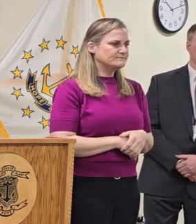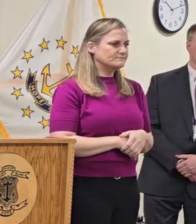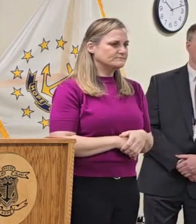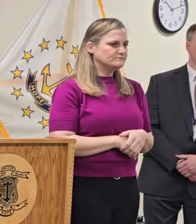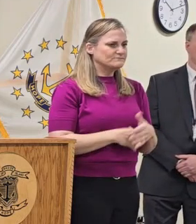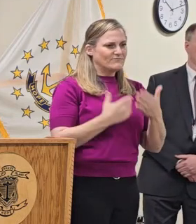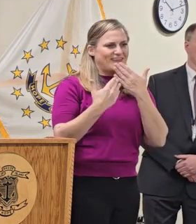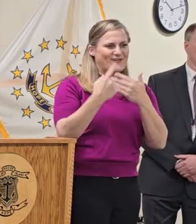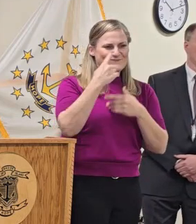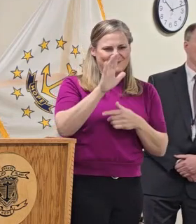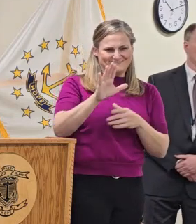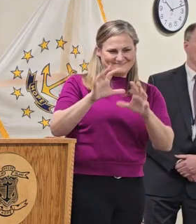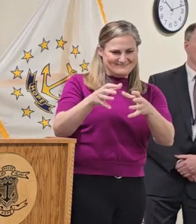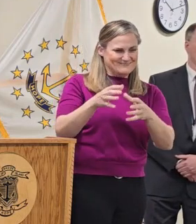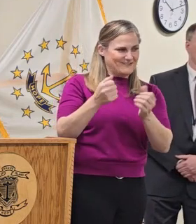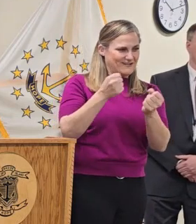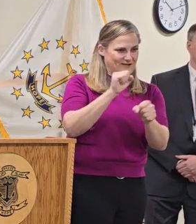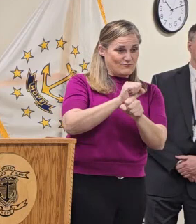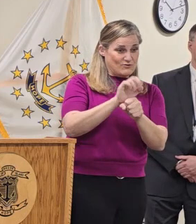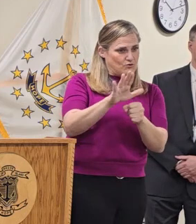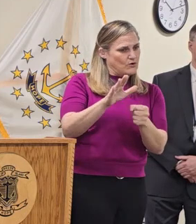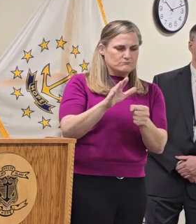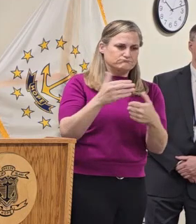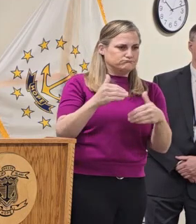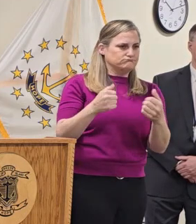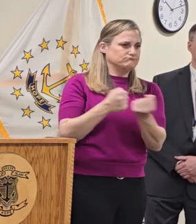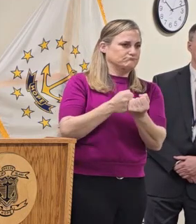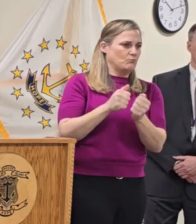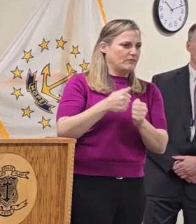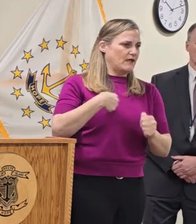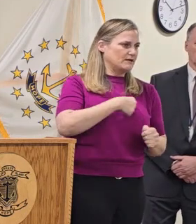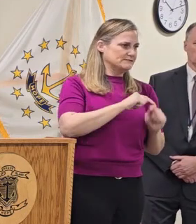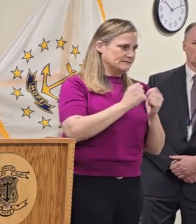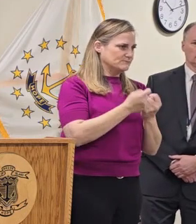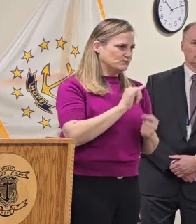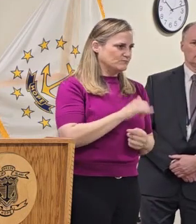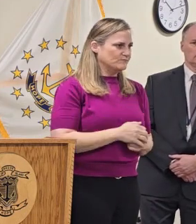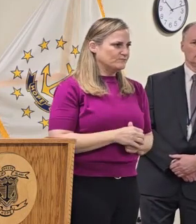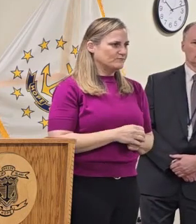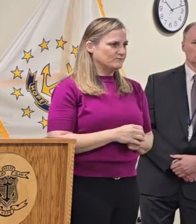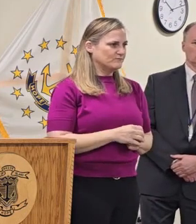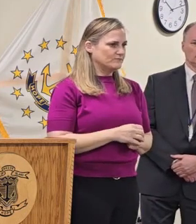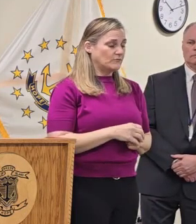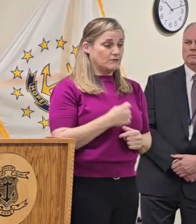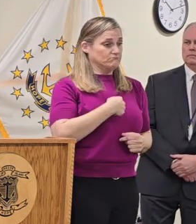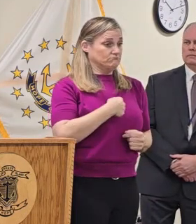this critically important matter on behalf of the taxpayers of the state of Rhode Island.